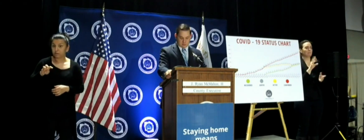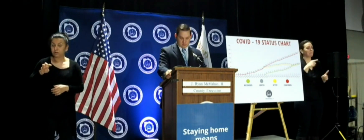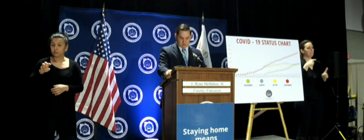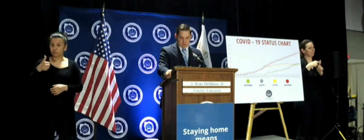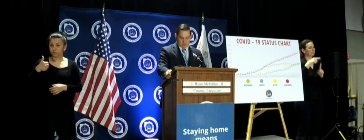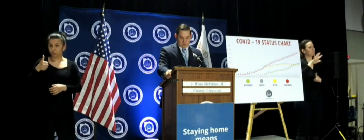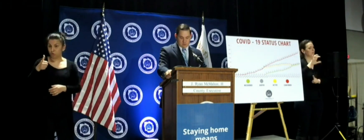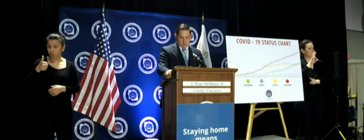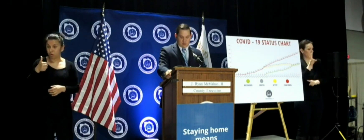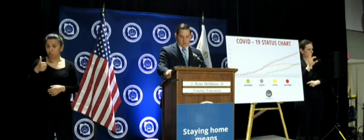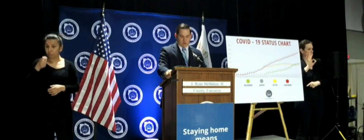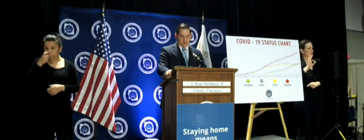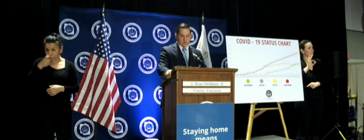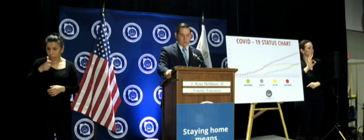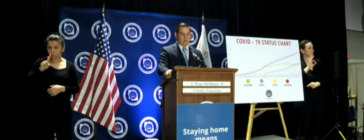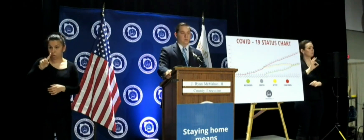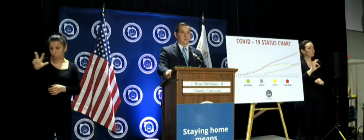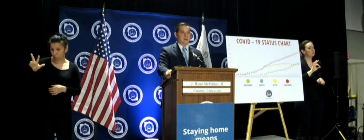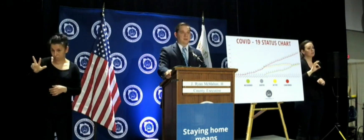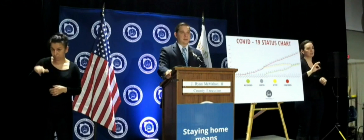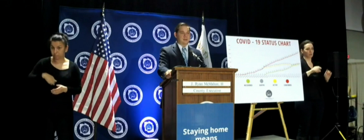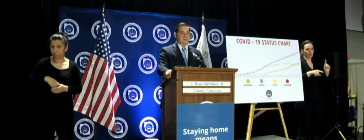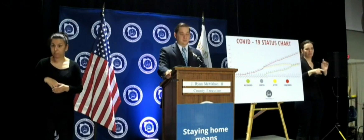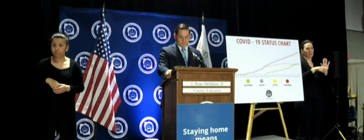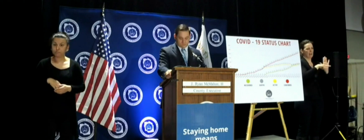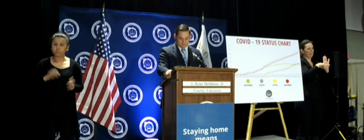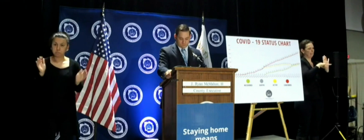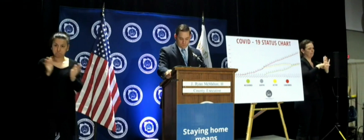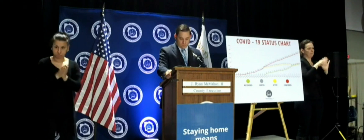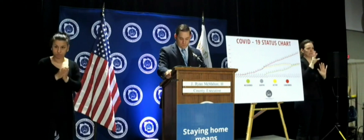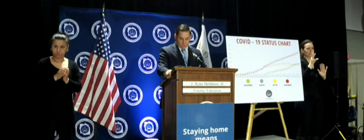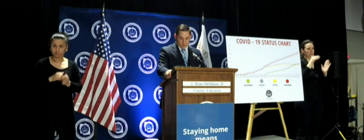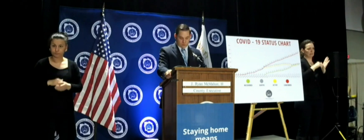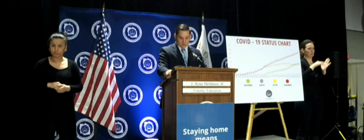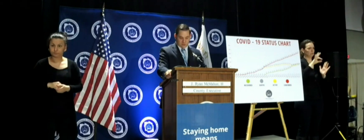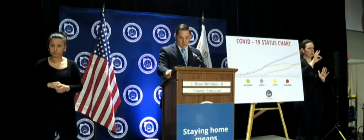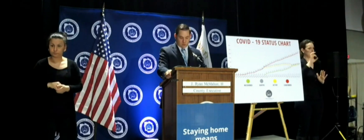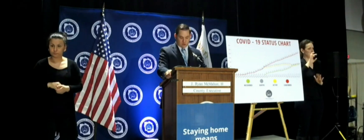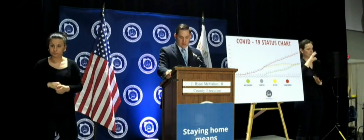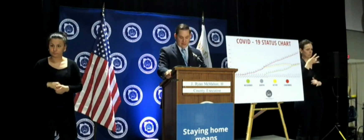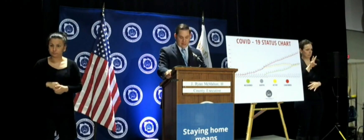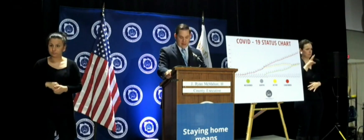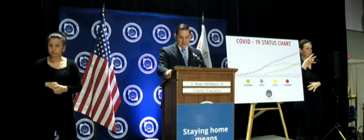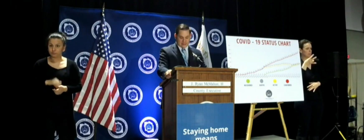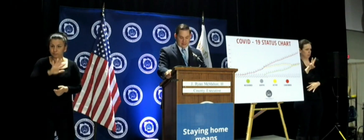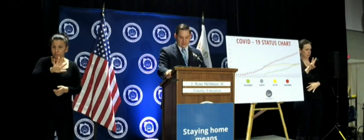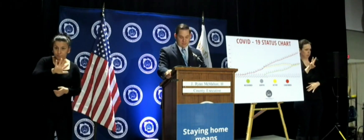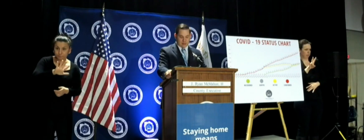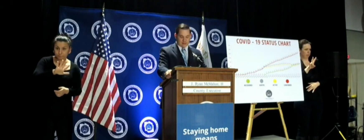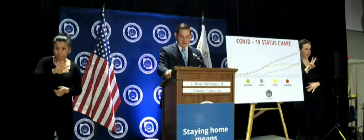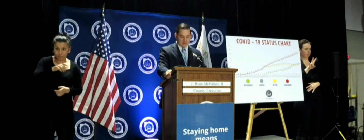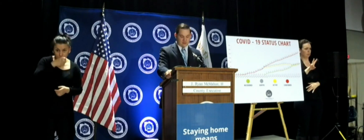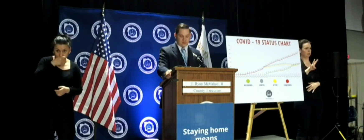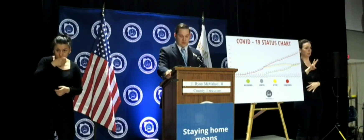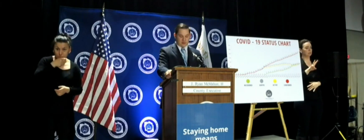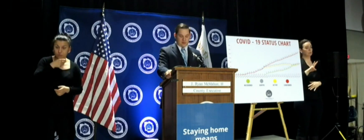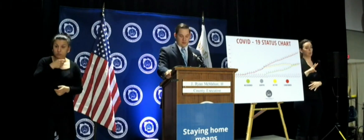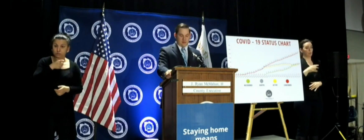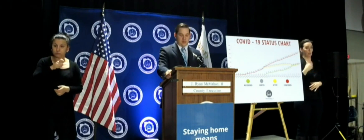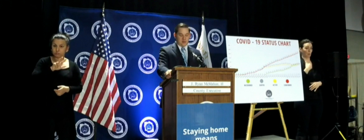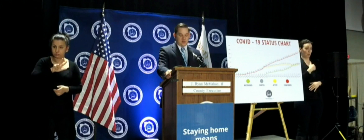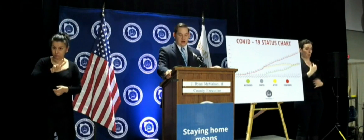tests. We have 122 pending tests. We received 199 tests back since